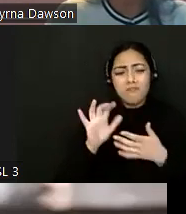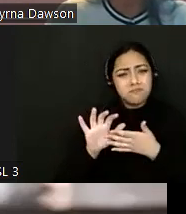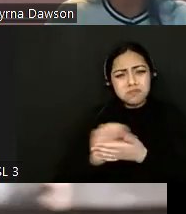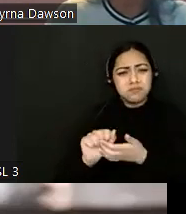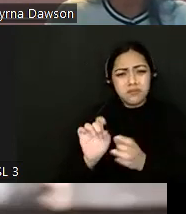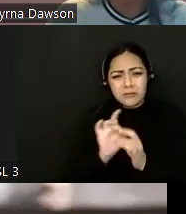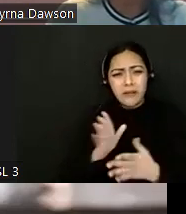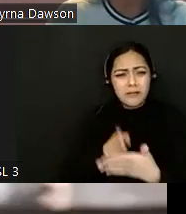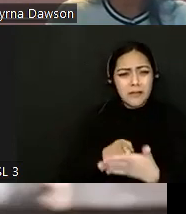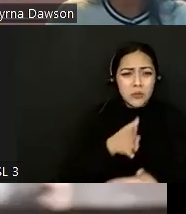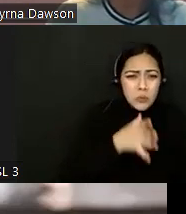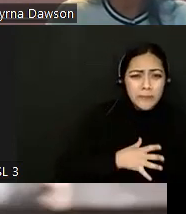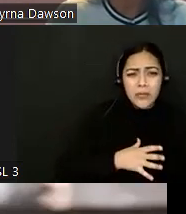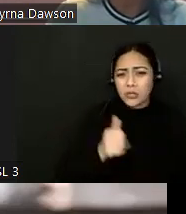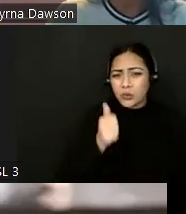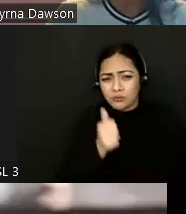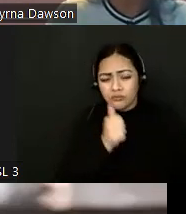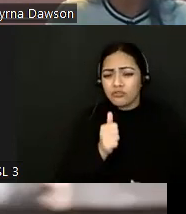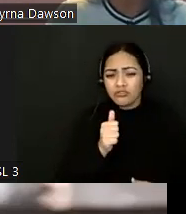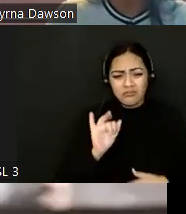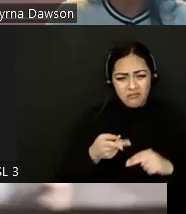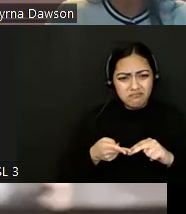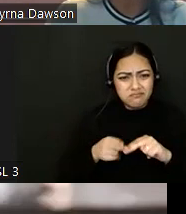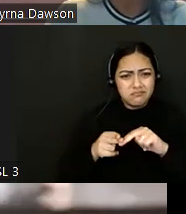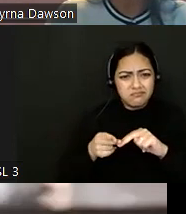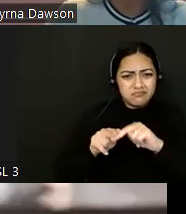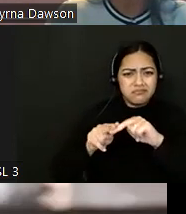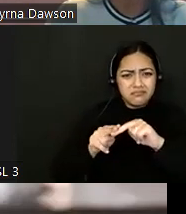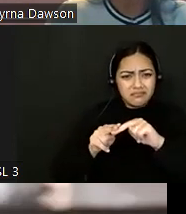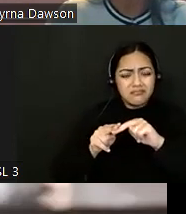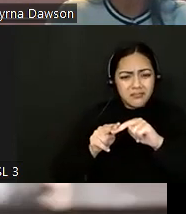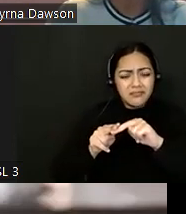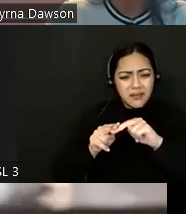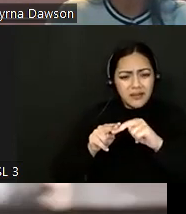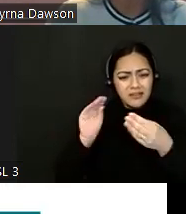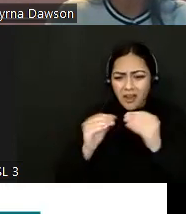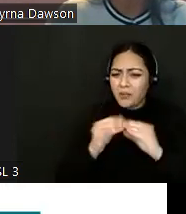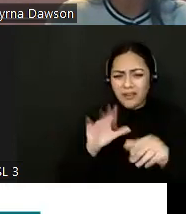past decades. And they've also increased during the pandemic.